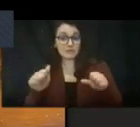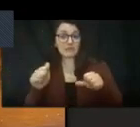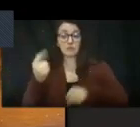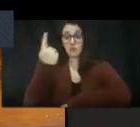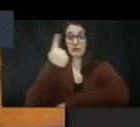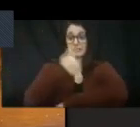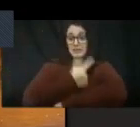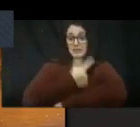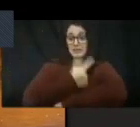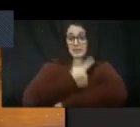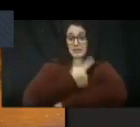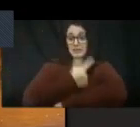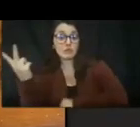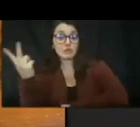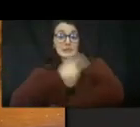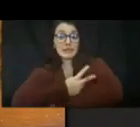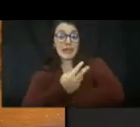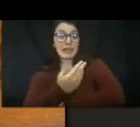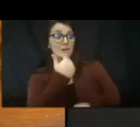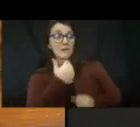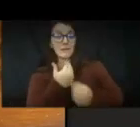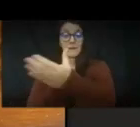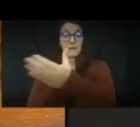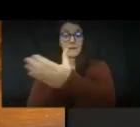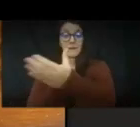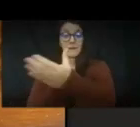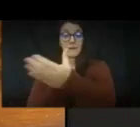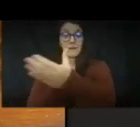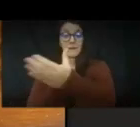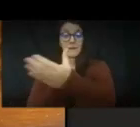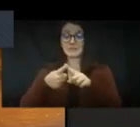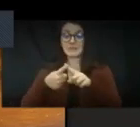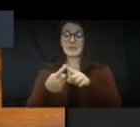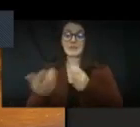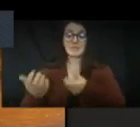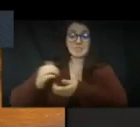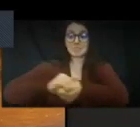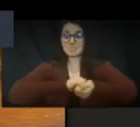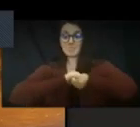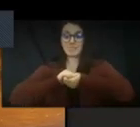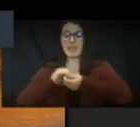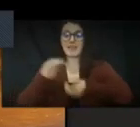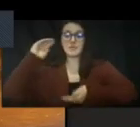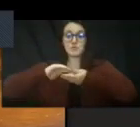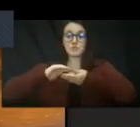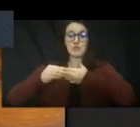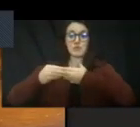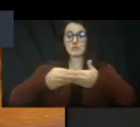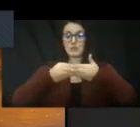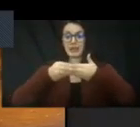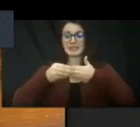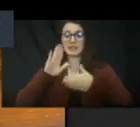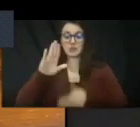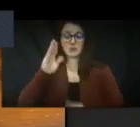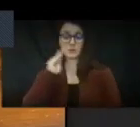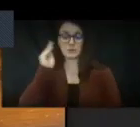days. Bring your whole family, get everybody involved, and see what you can do to help reduce plastic use in your home.